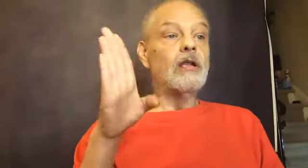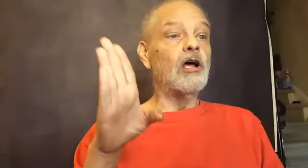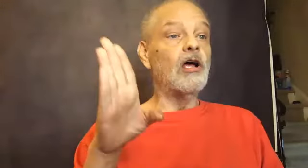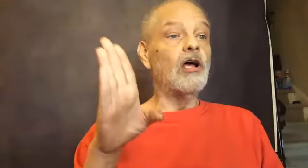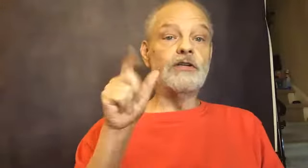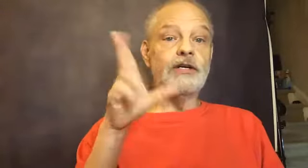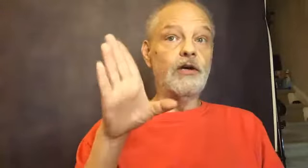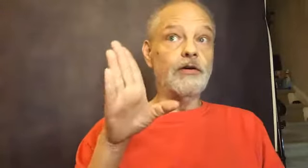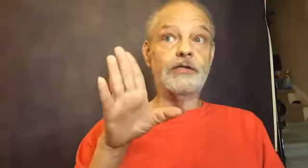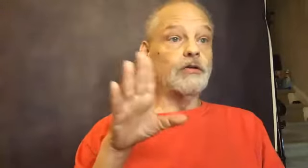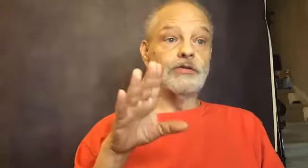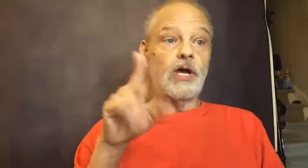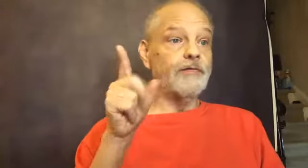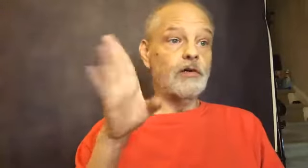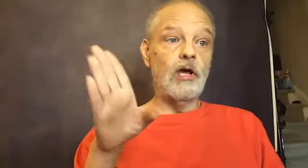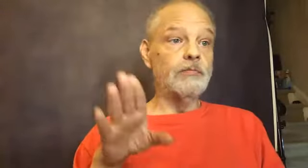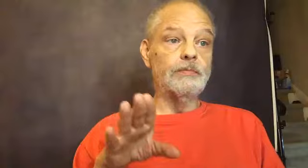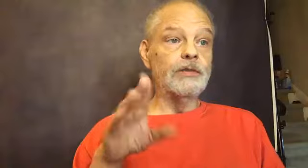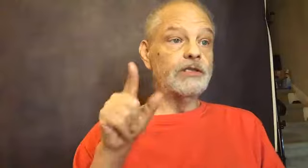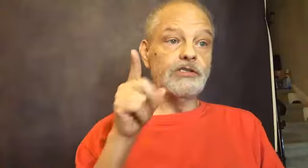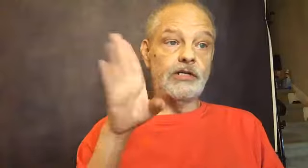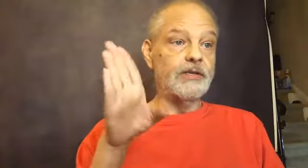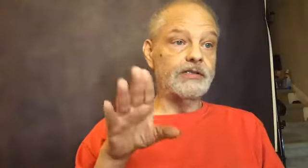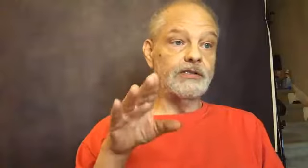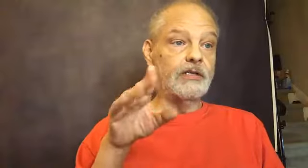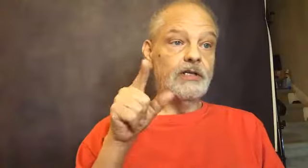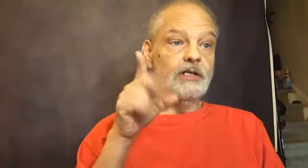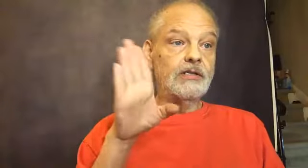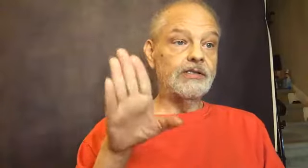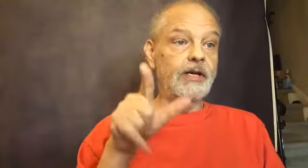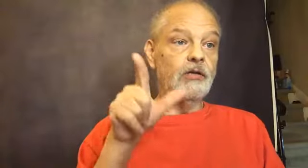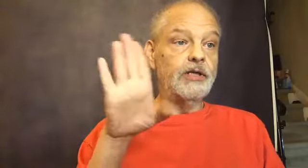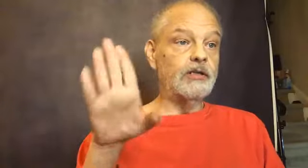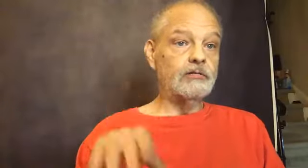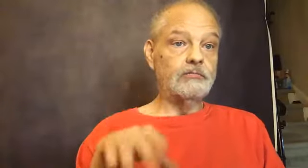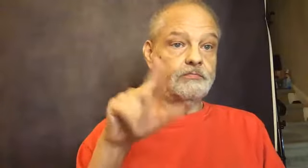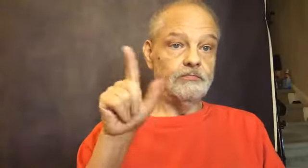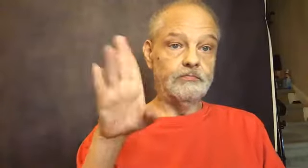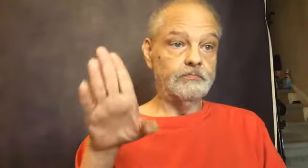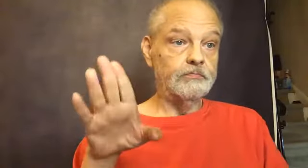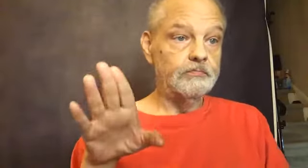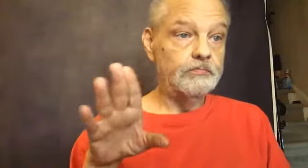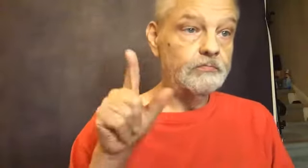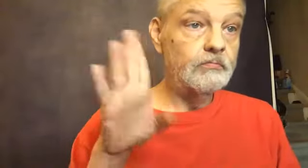Club, as far as I know, there is no sign for club. It's just this, CLB.